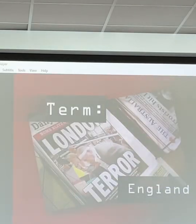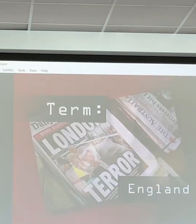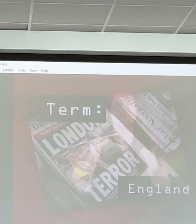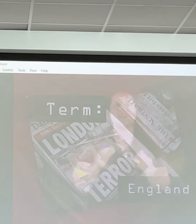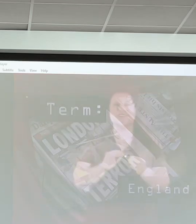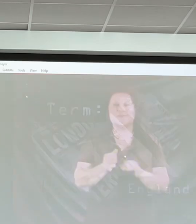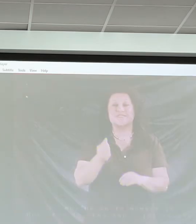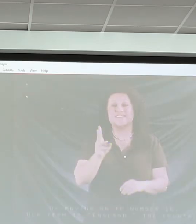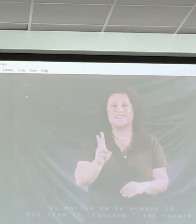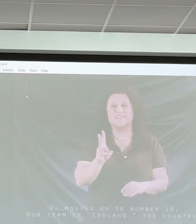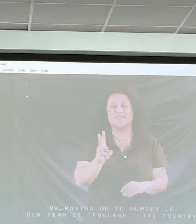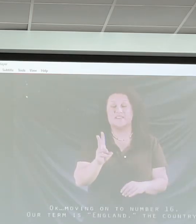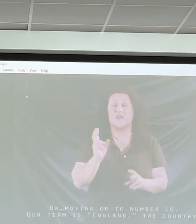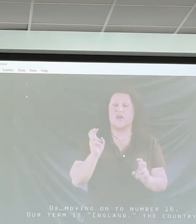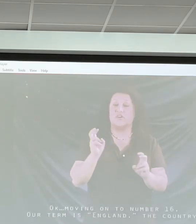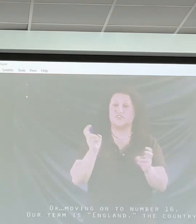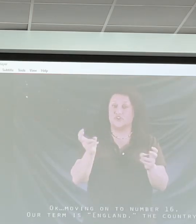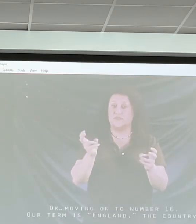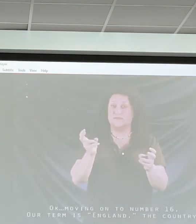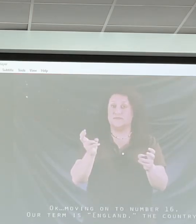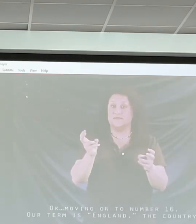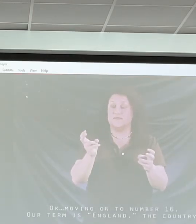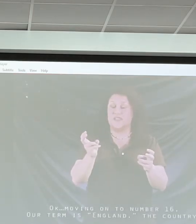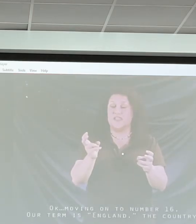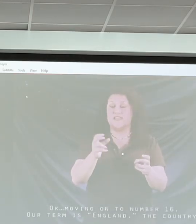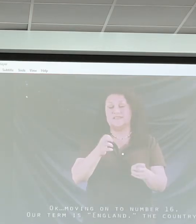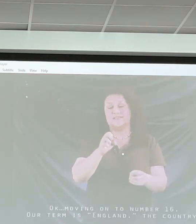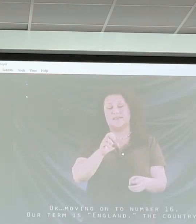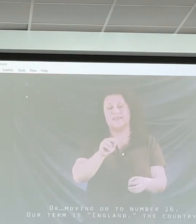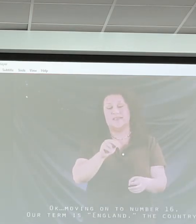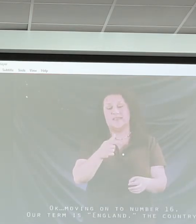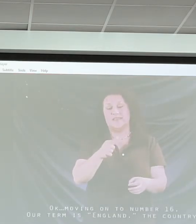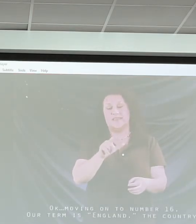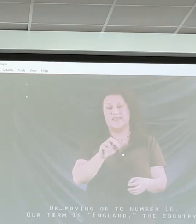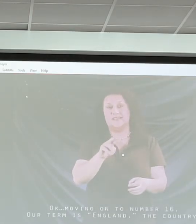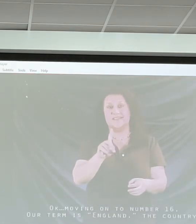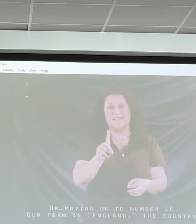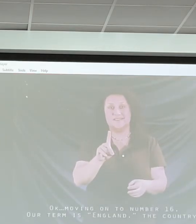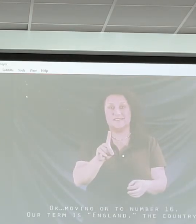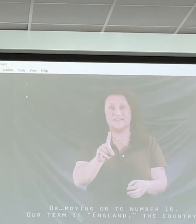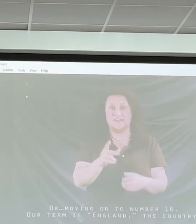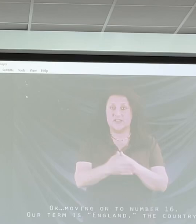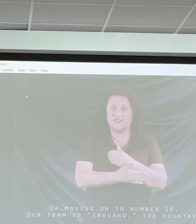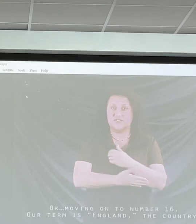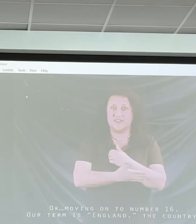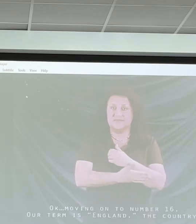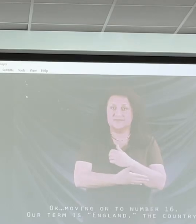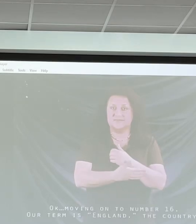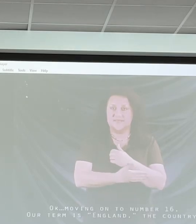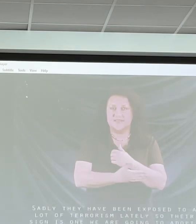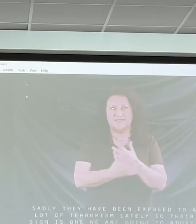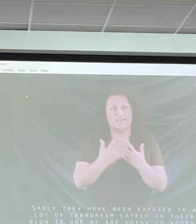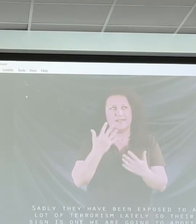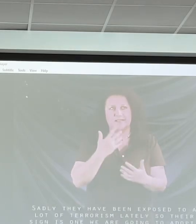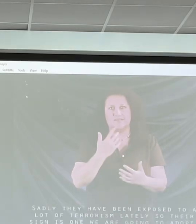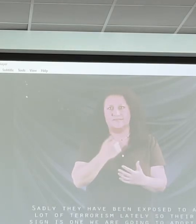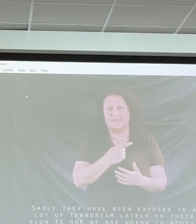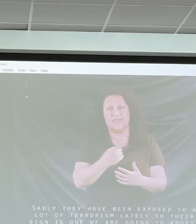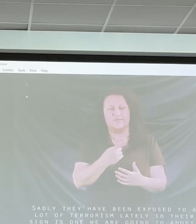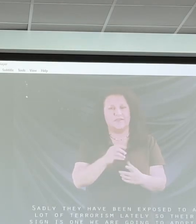On to number 16. Our term is England, the country. Sadly, they've been exposed